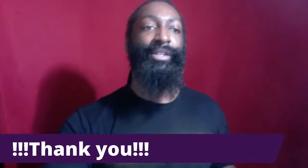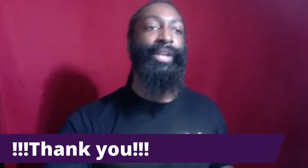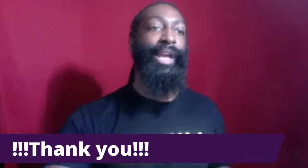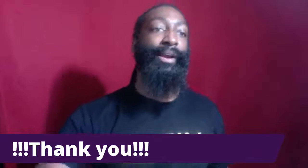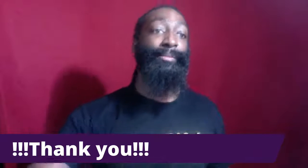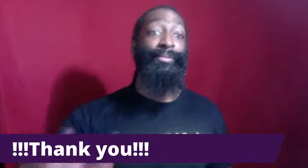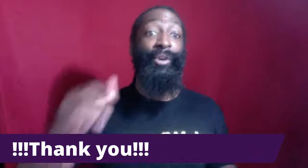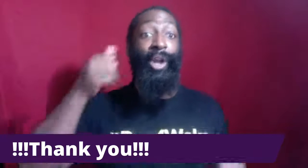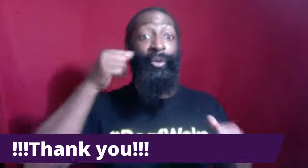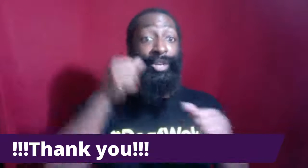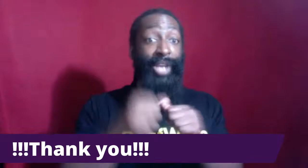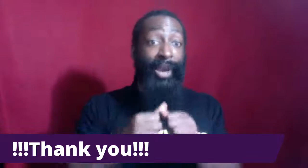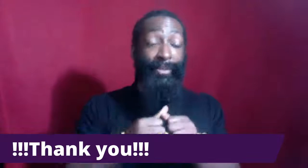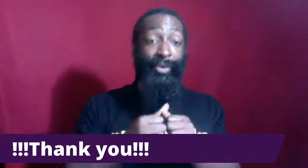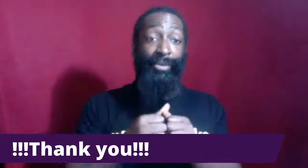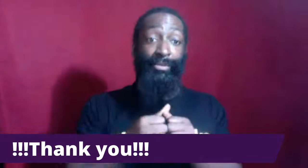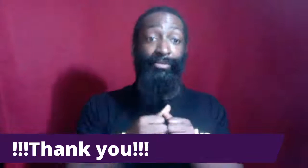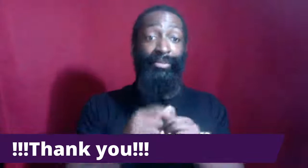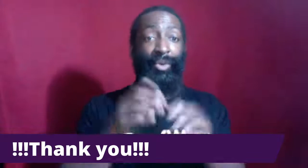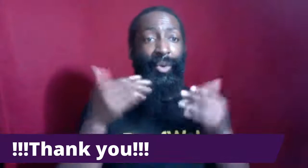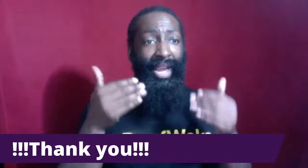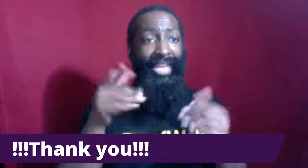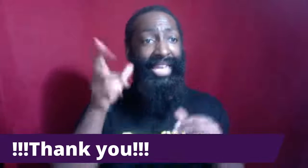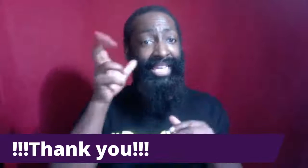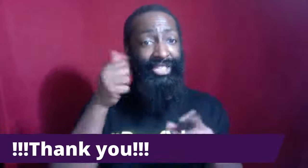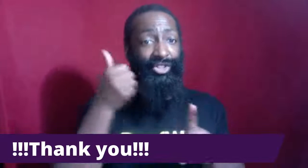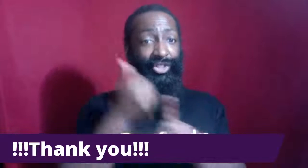No, just, thank you so much.